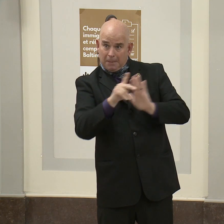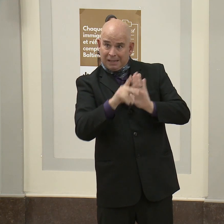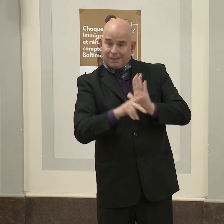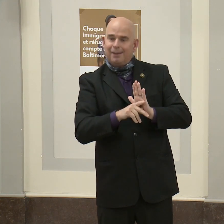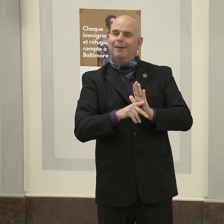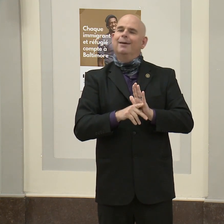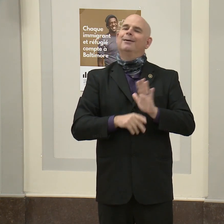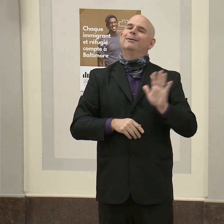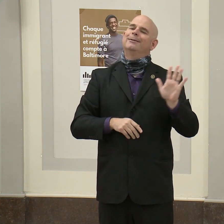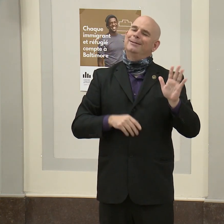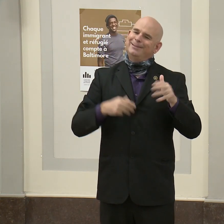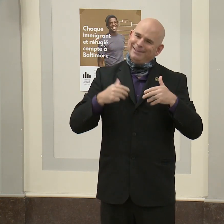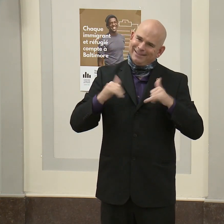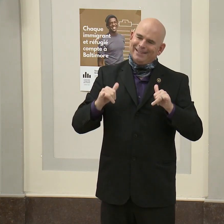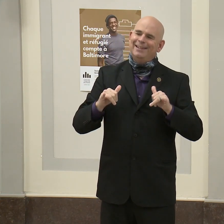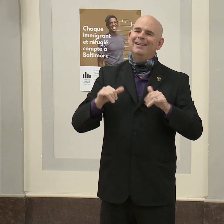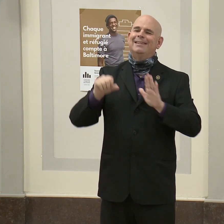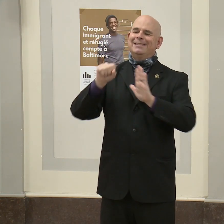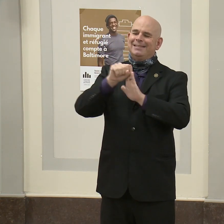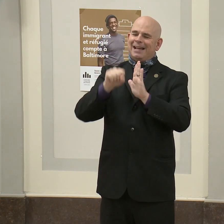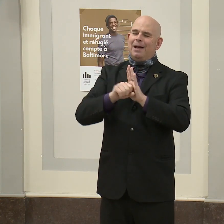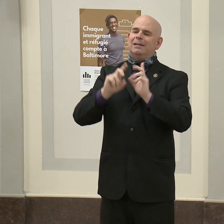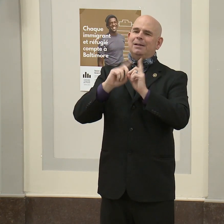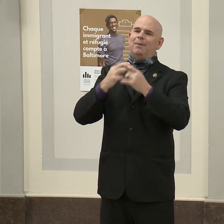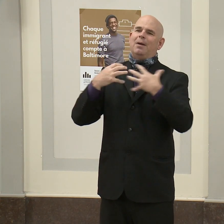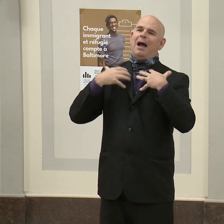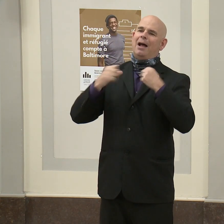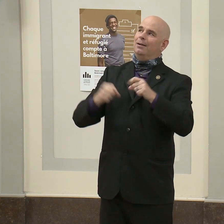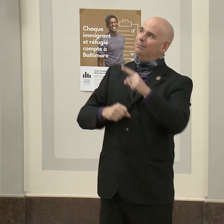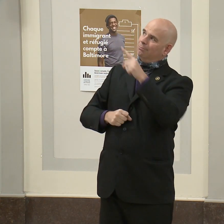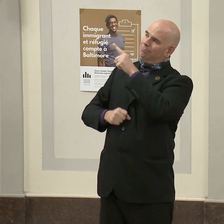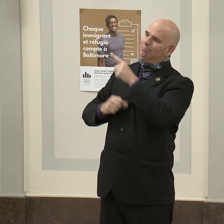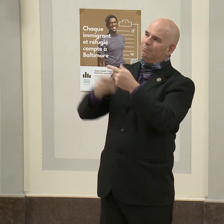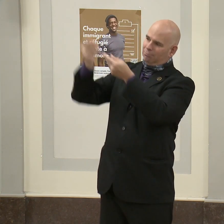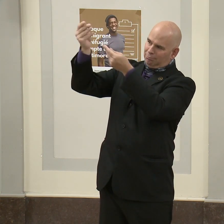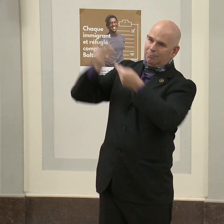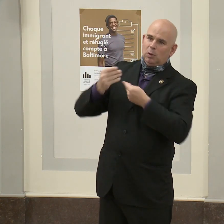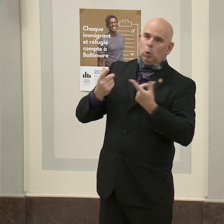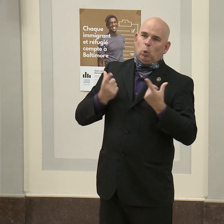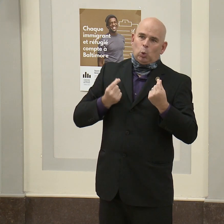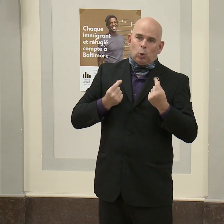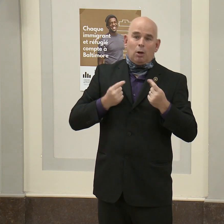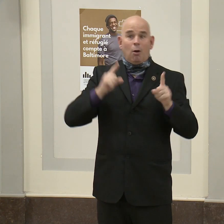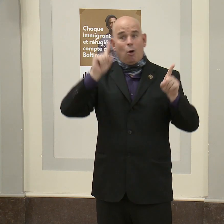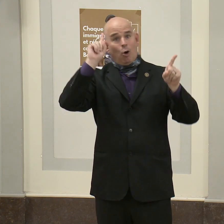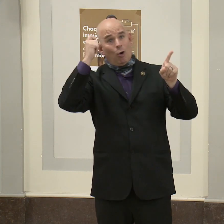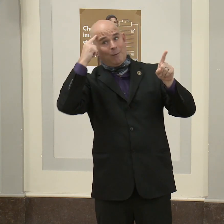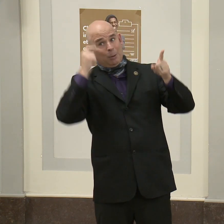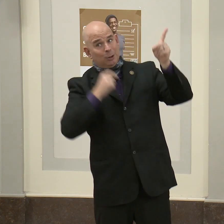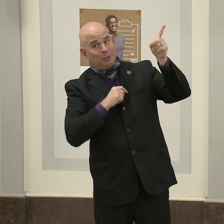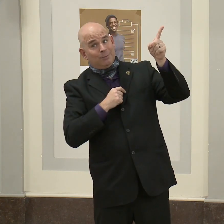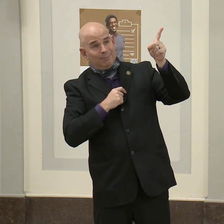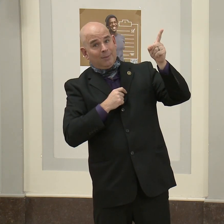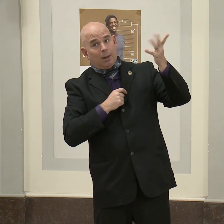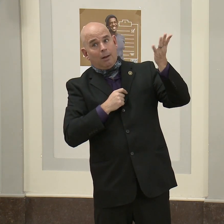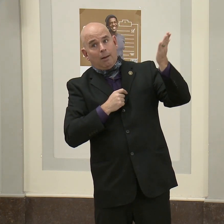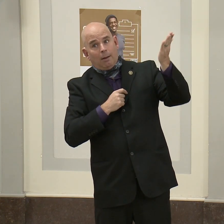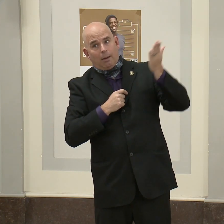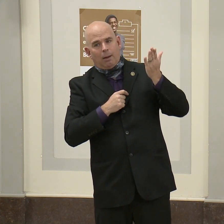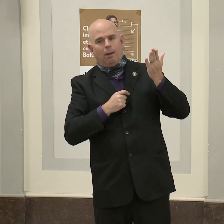our health professionals. You know, the governor have relaxed some restrictions, like the ones I just